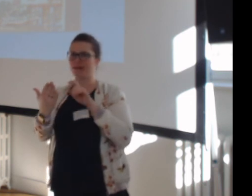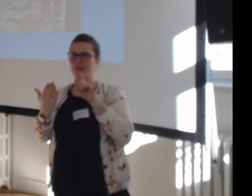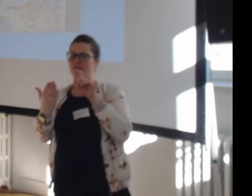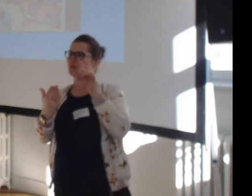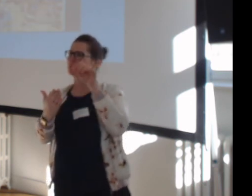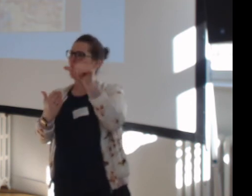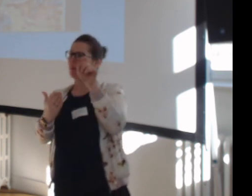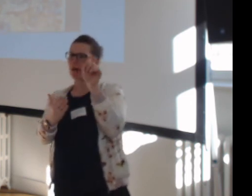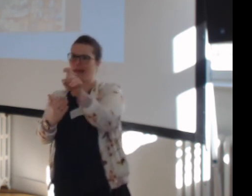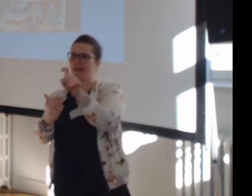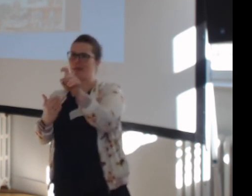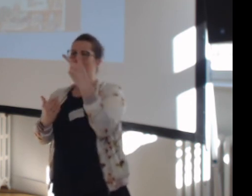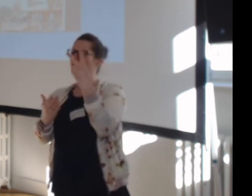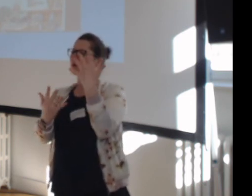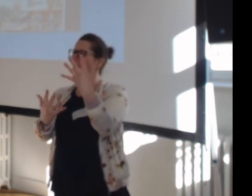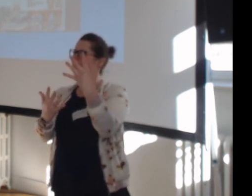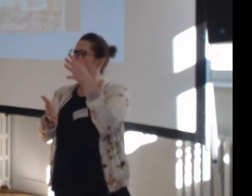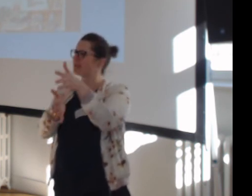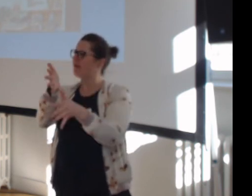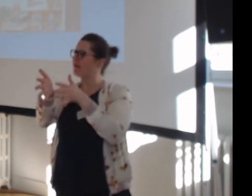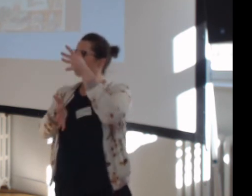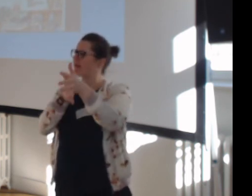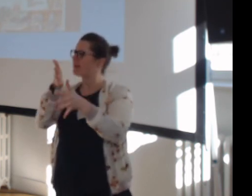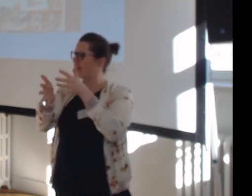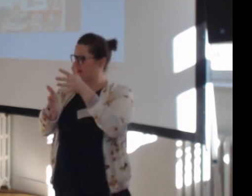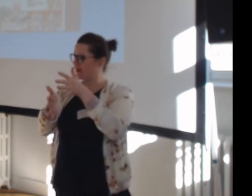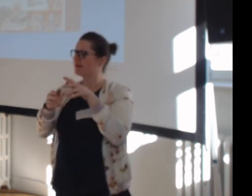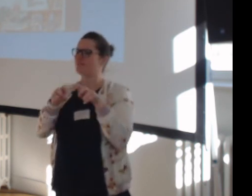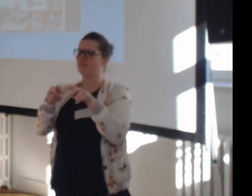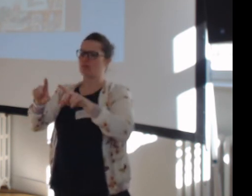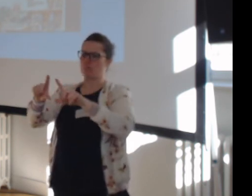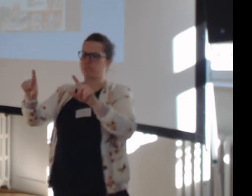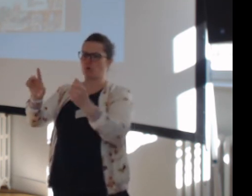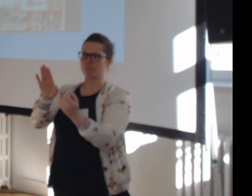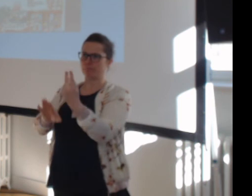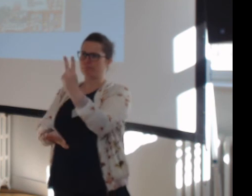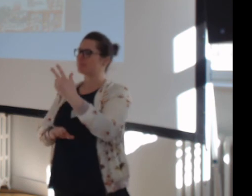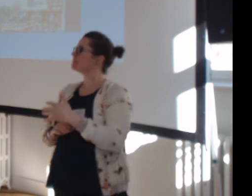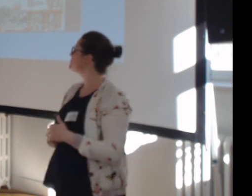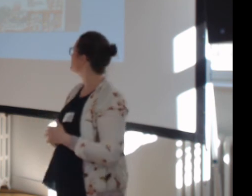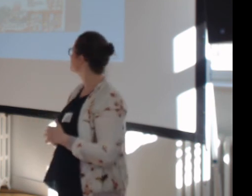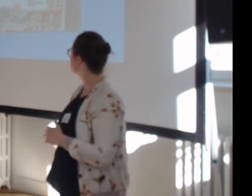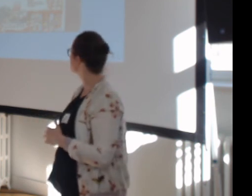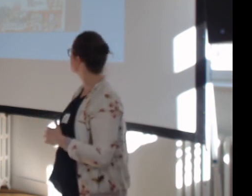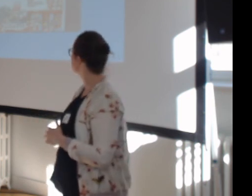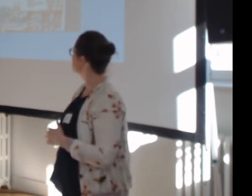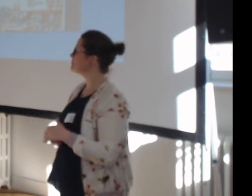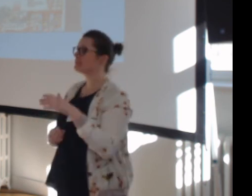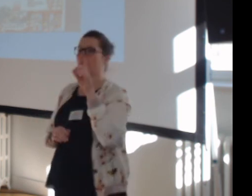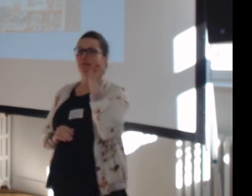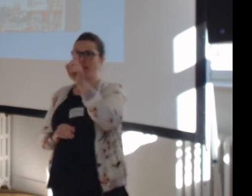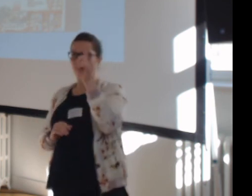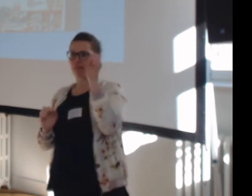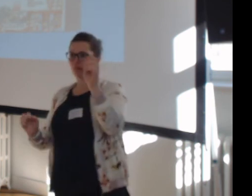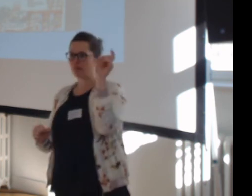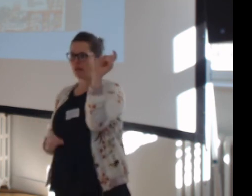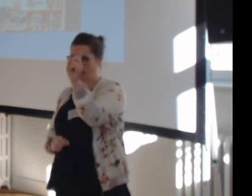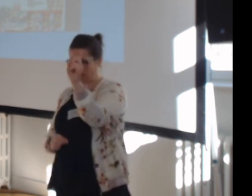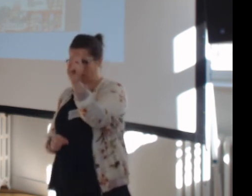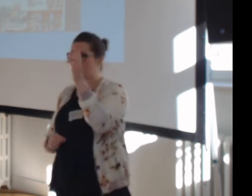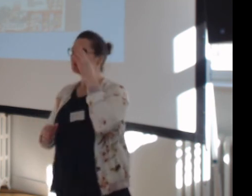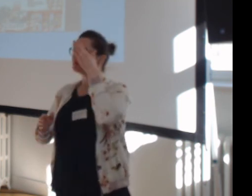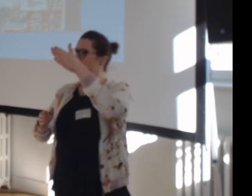with two hands that are signing, and a video box has popped up, and I can click on the box and it